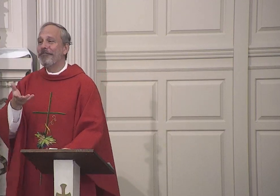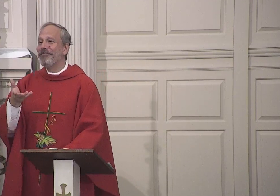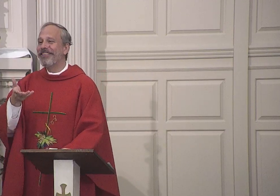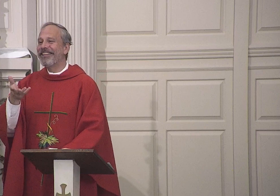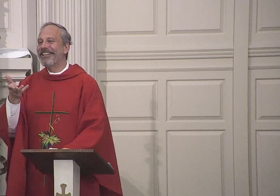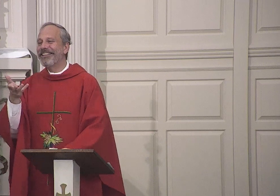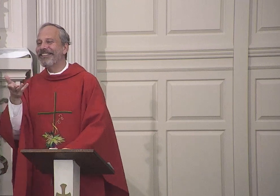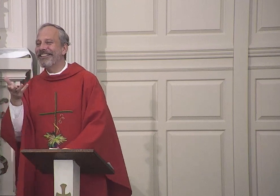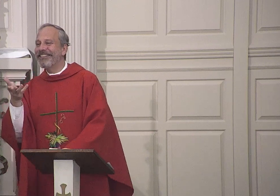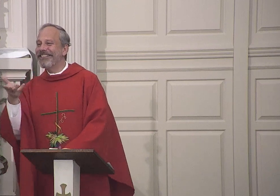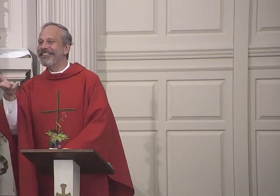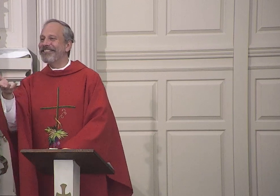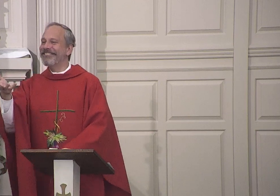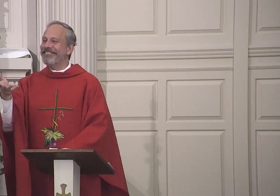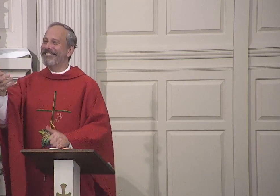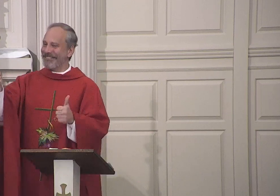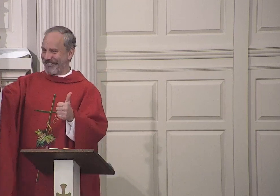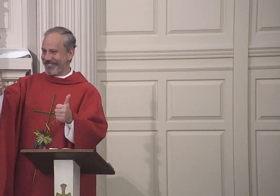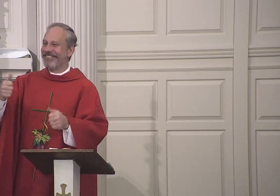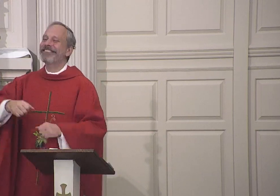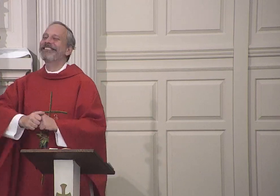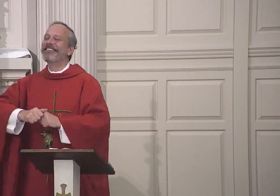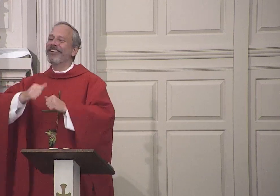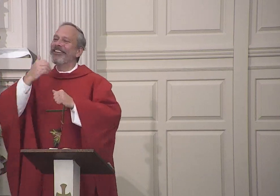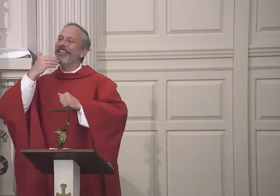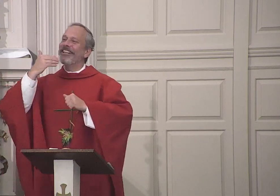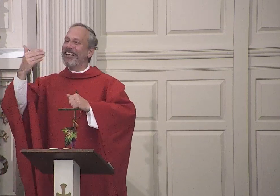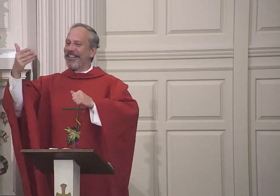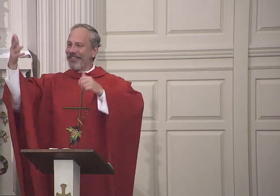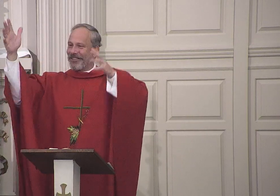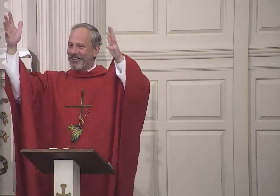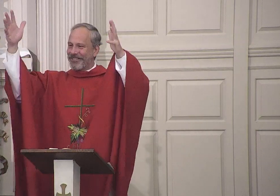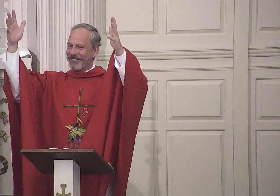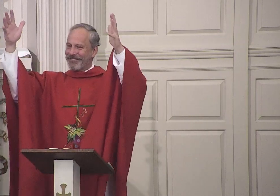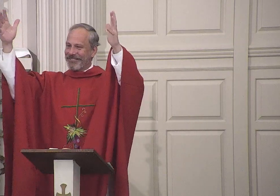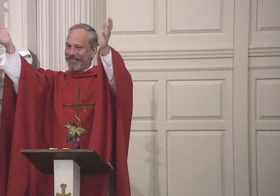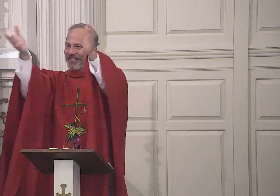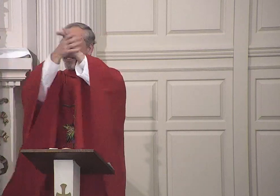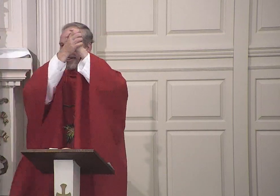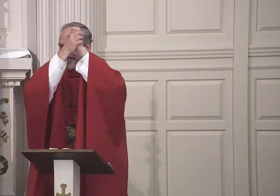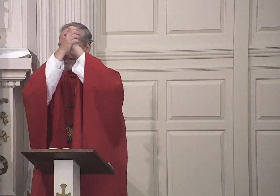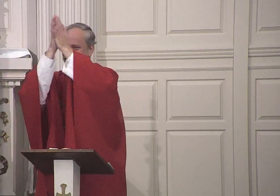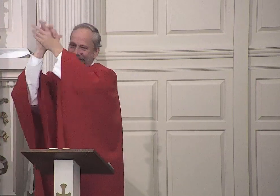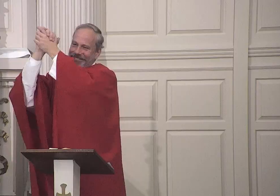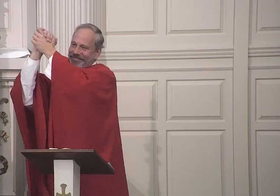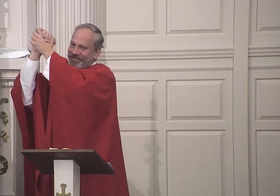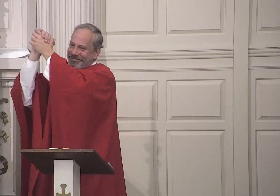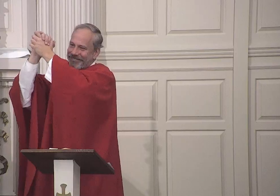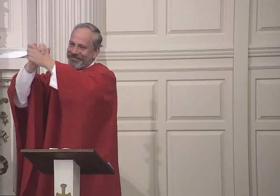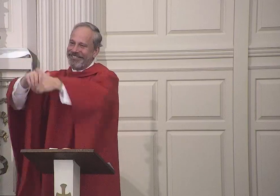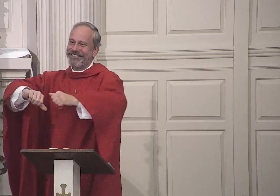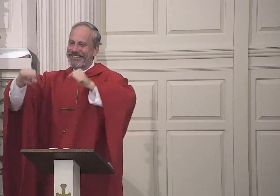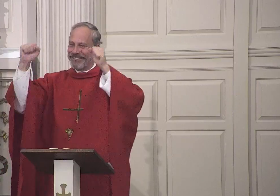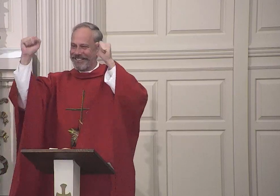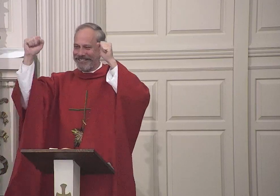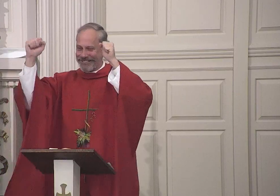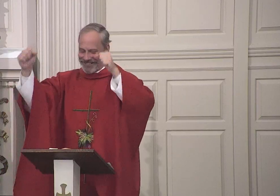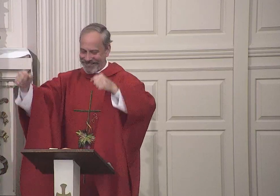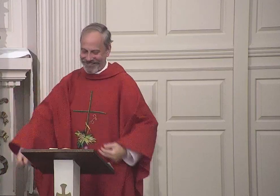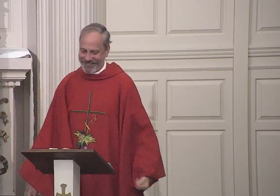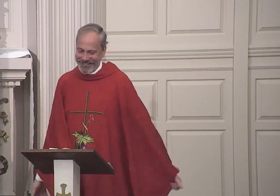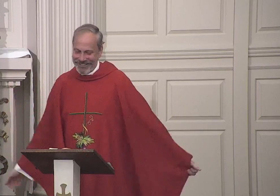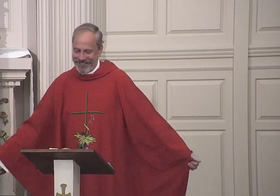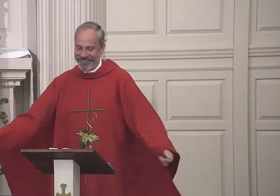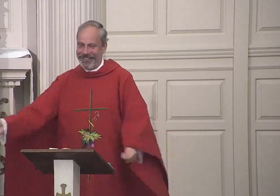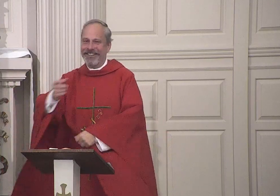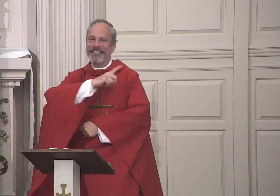they're here on a religious pilgrimage today to visit us today. Thank you and congratulations.